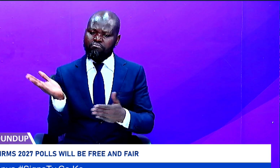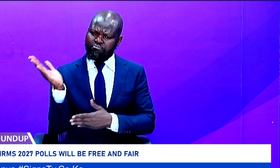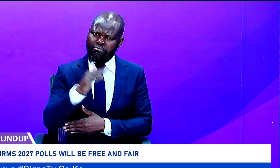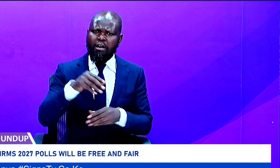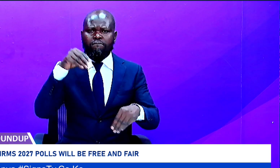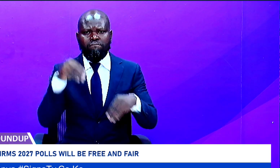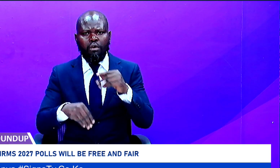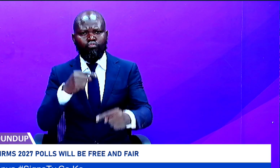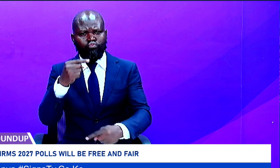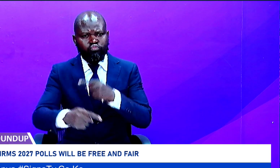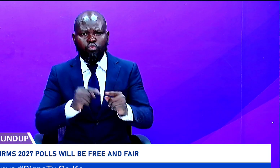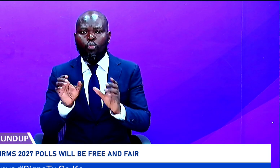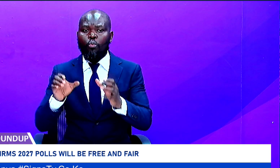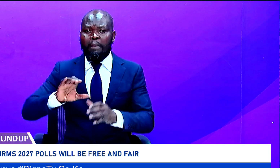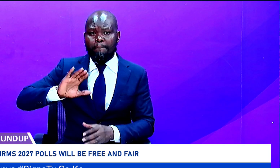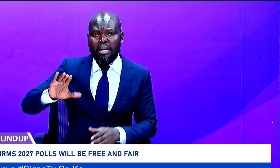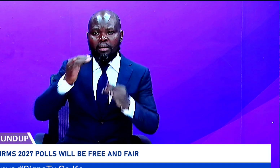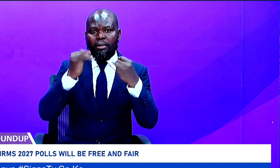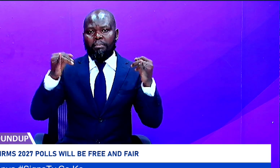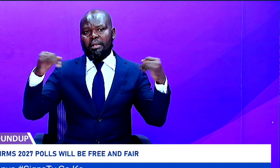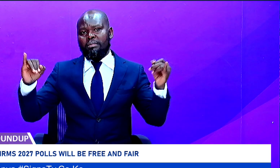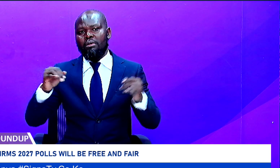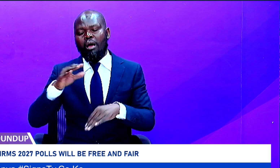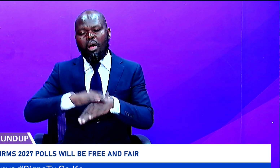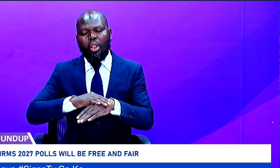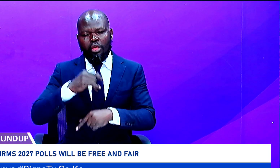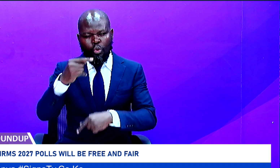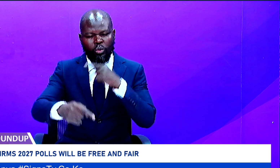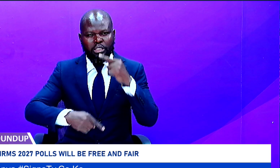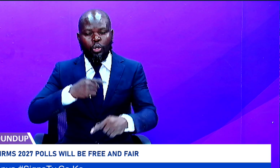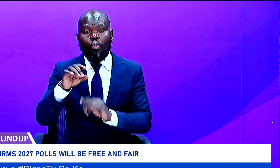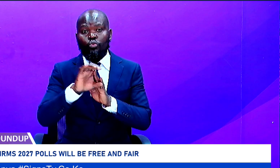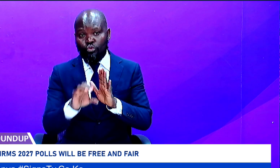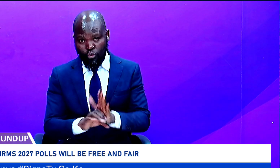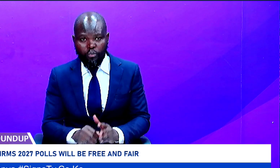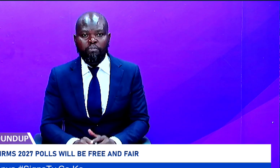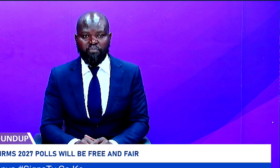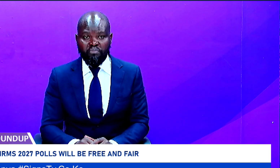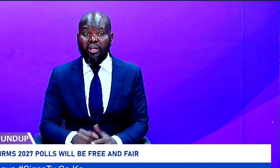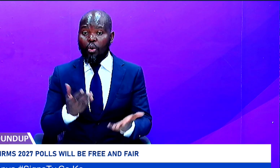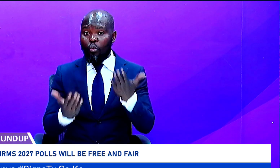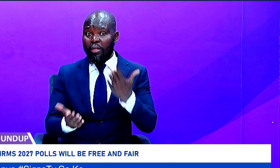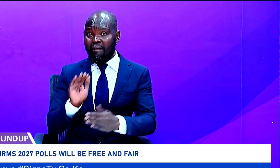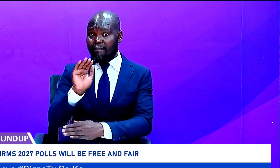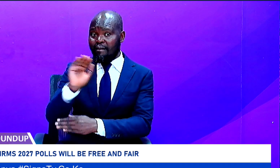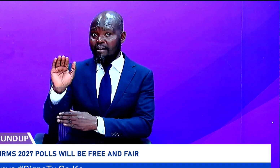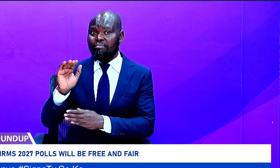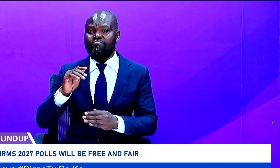and Ethikon reiterated that the Electoral Commission remains independent and committed to uphold its